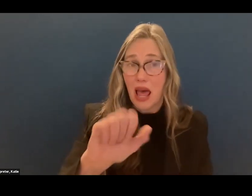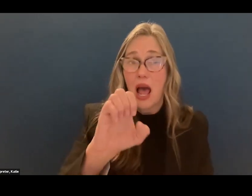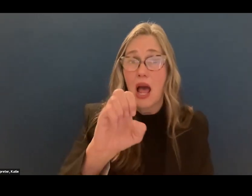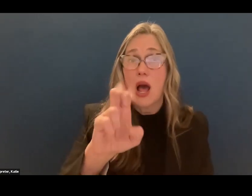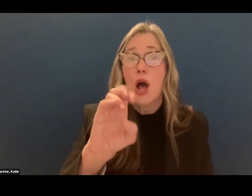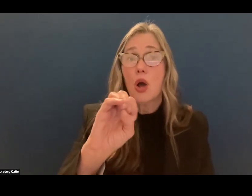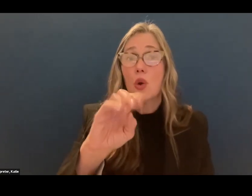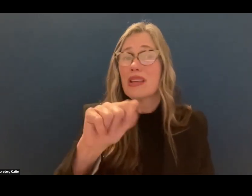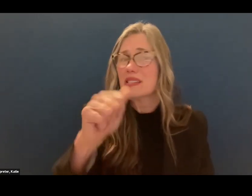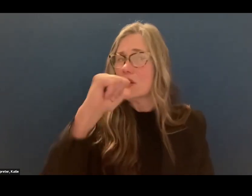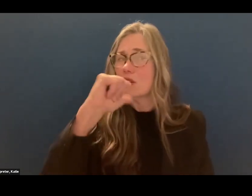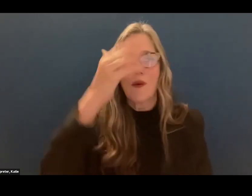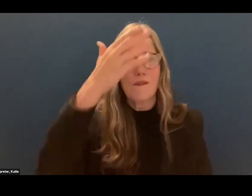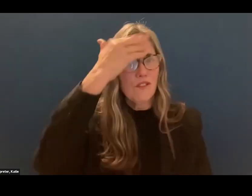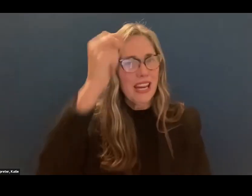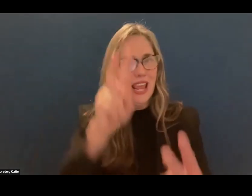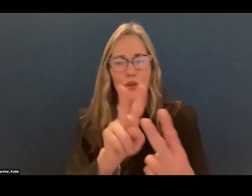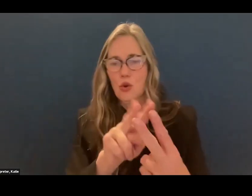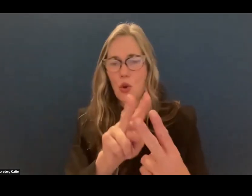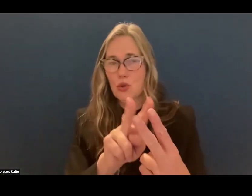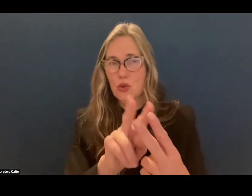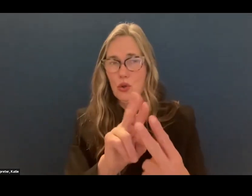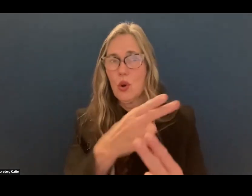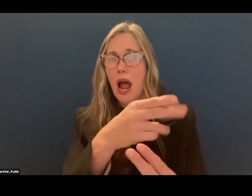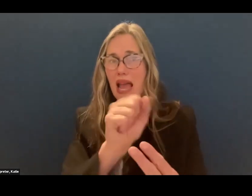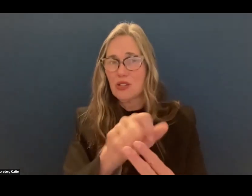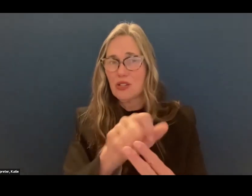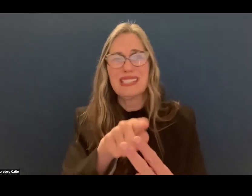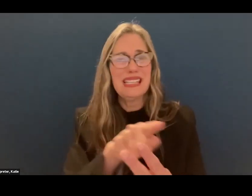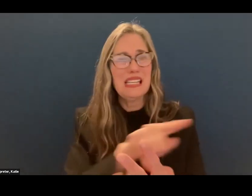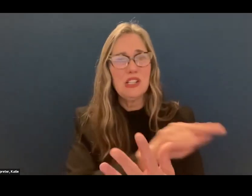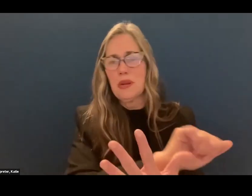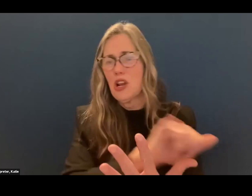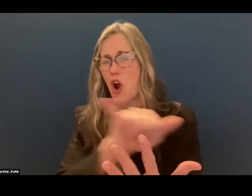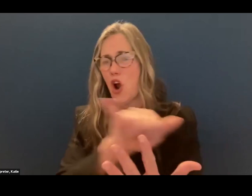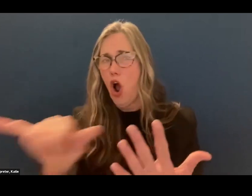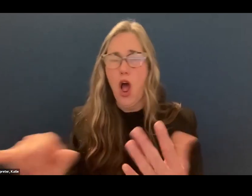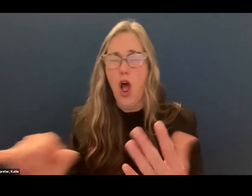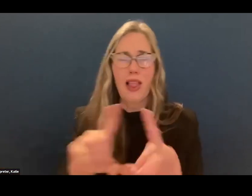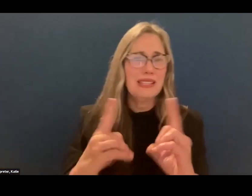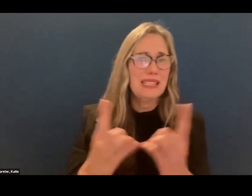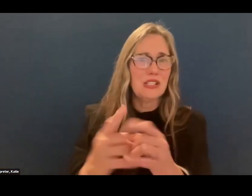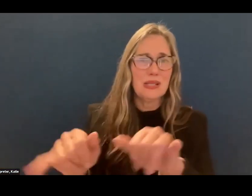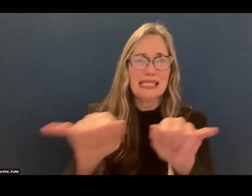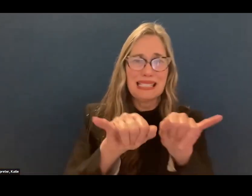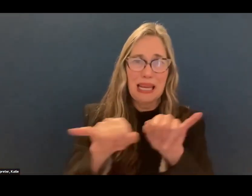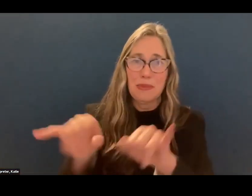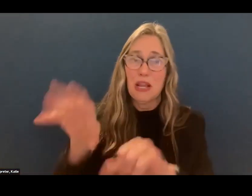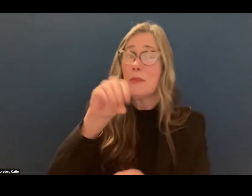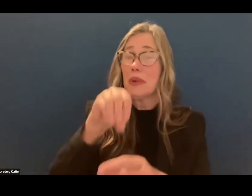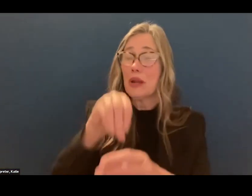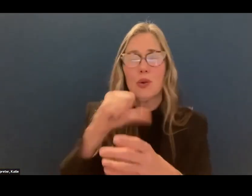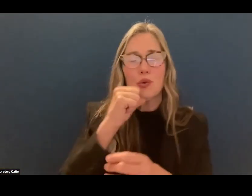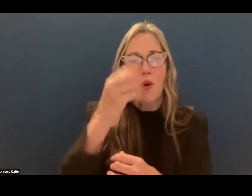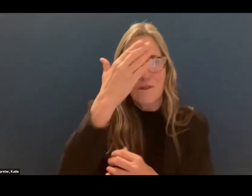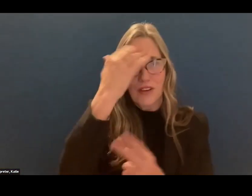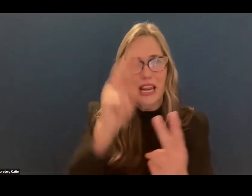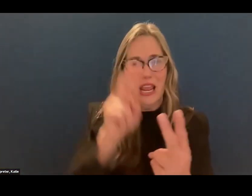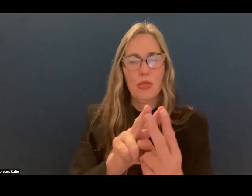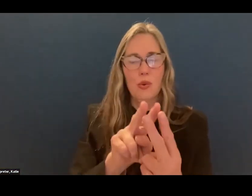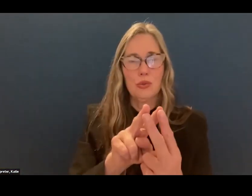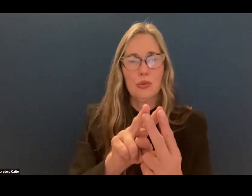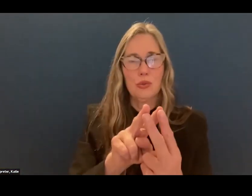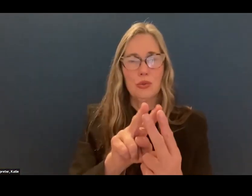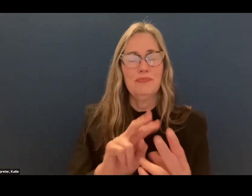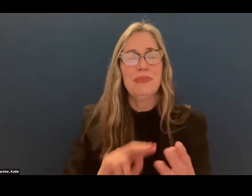that across, again, to have consistency across our high schools, across the district, period, but make sure we want to include those. And let me